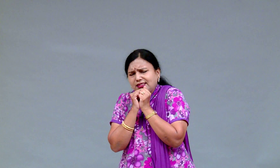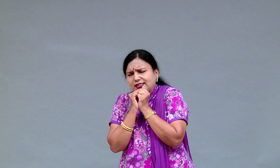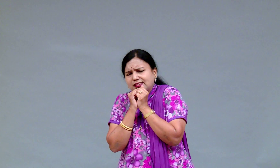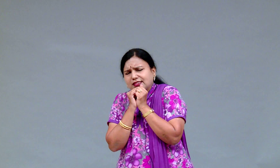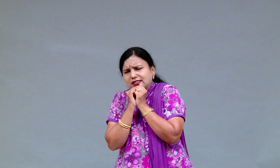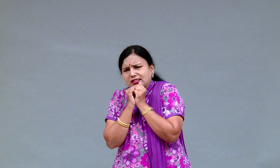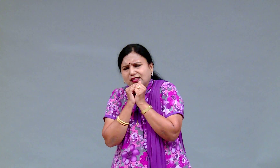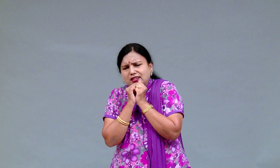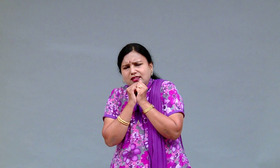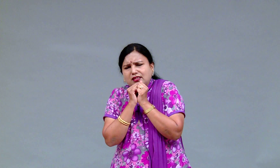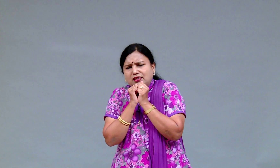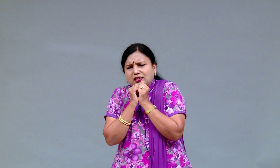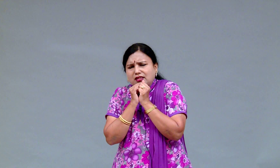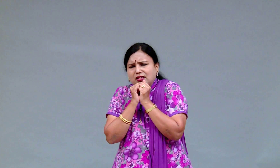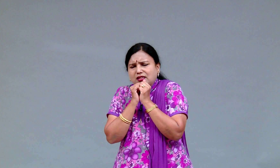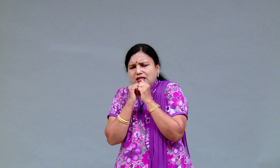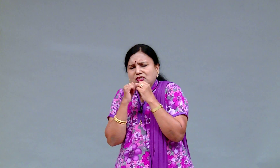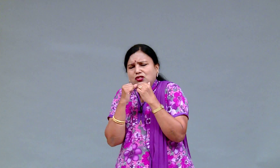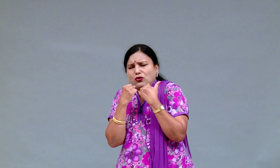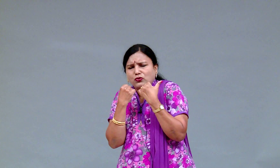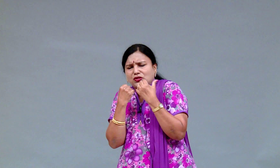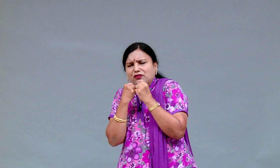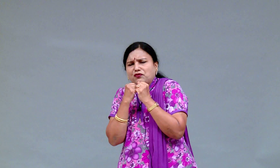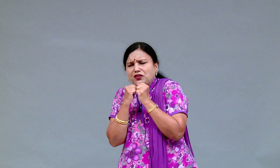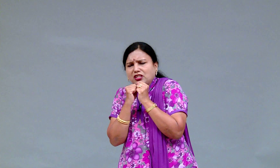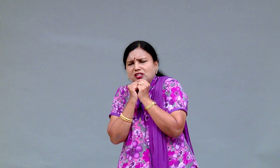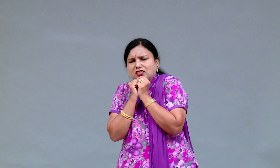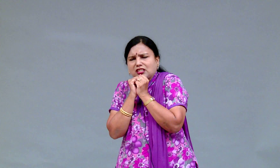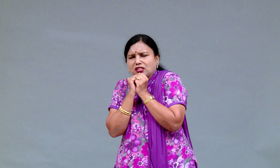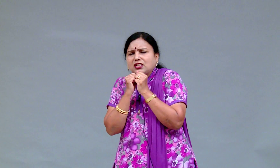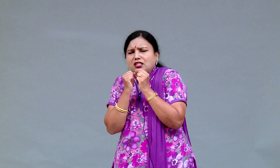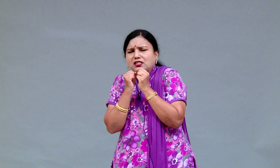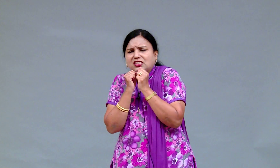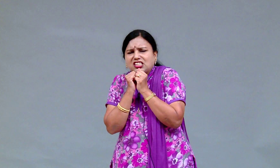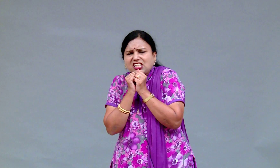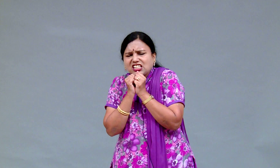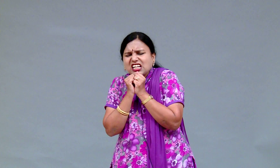huddled. His toes and fingers and his teeth